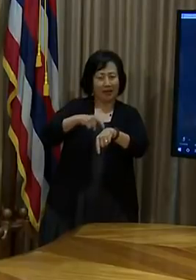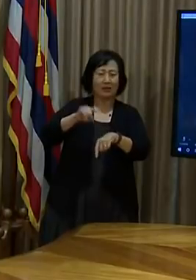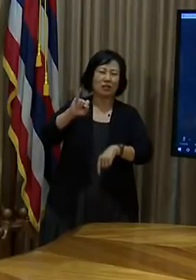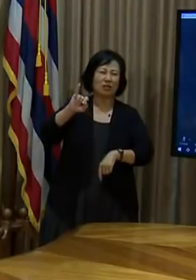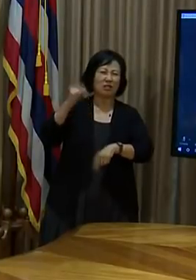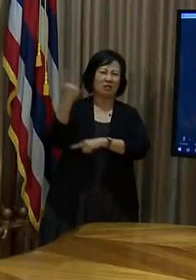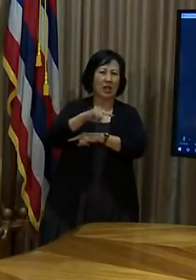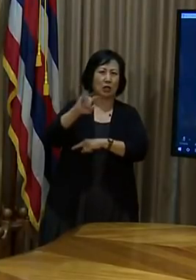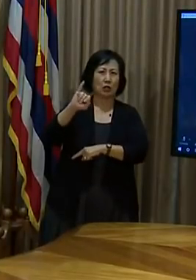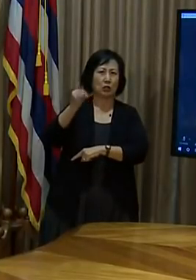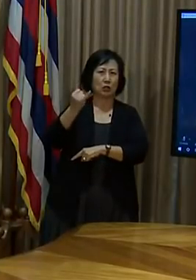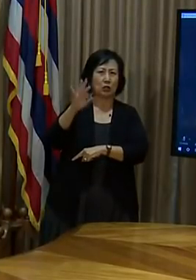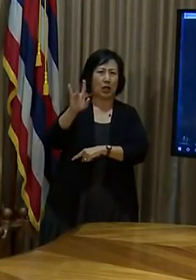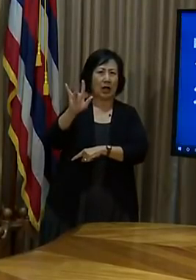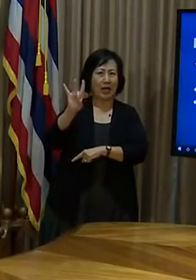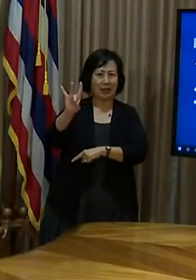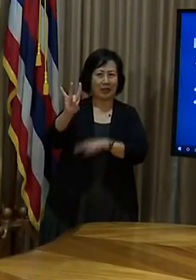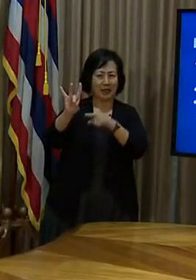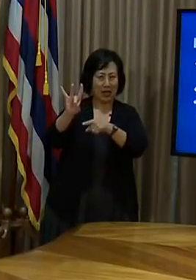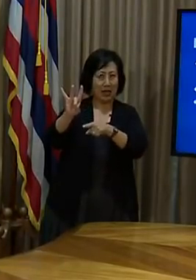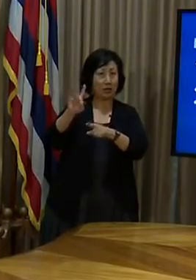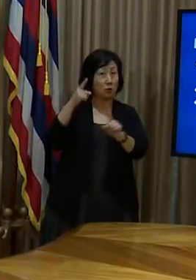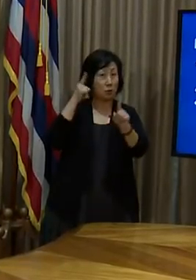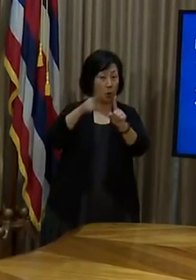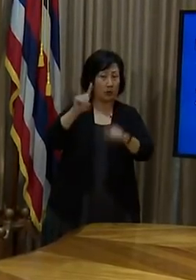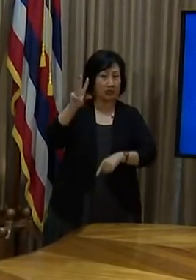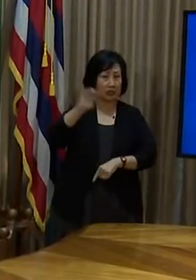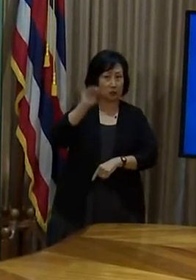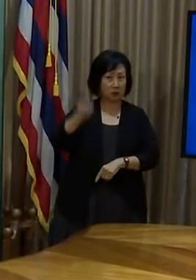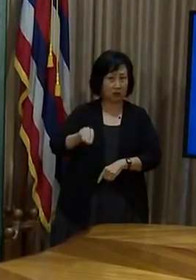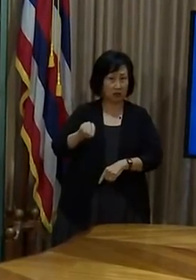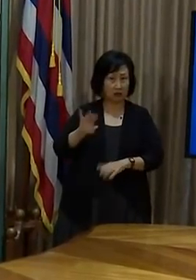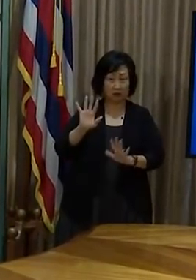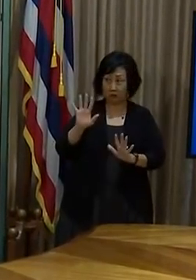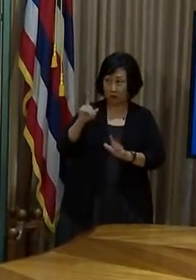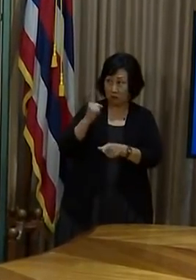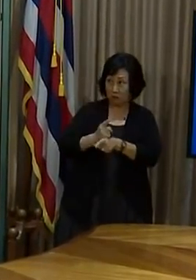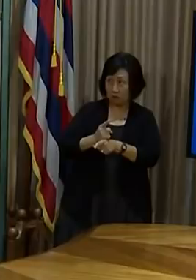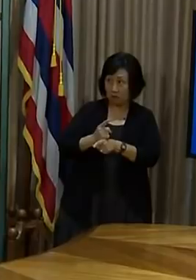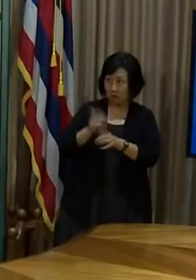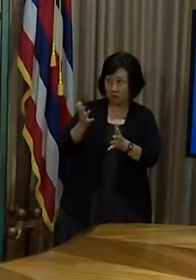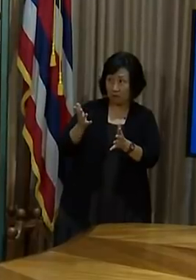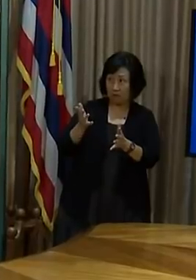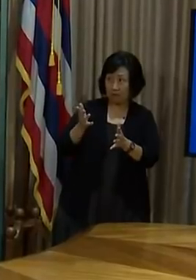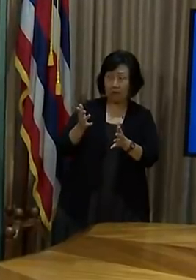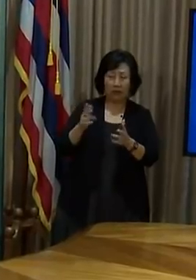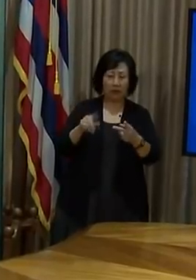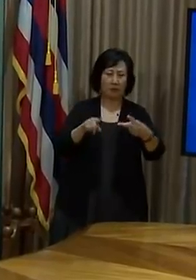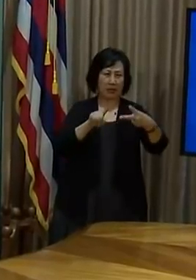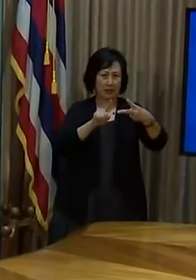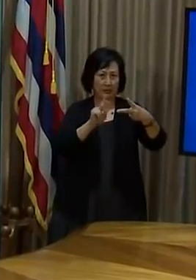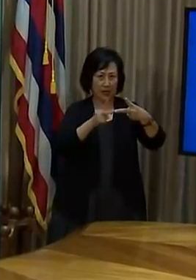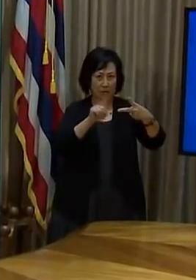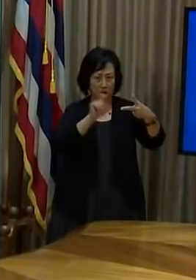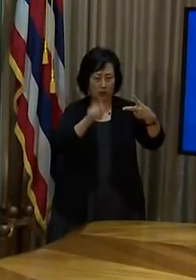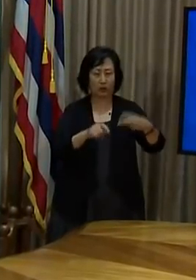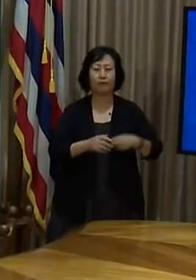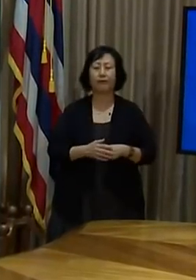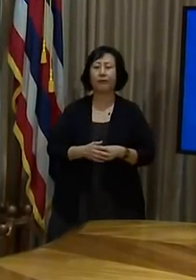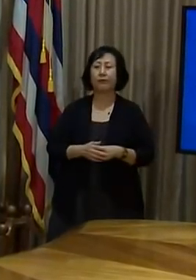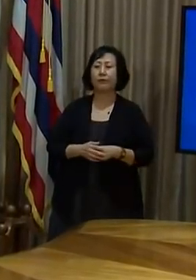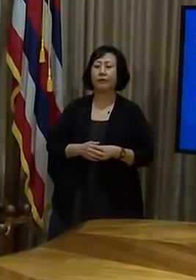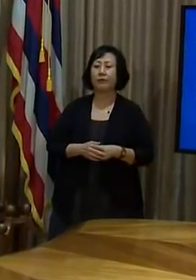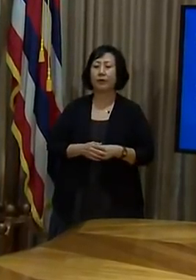reach 60%. Is that an affirmative? And the second is